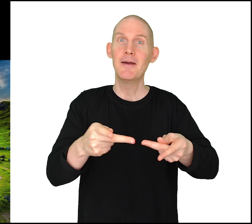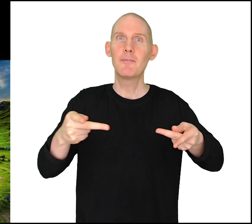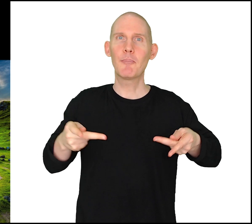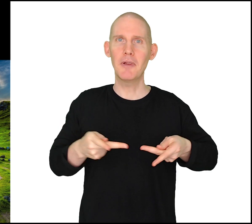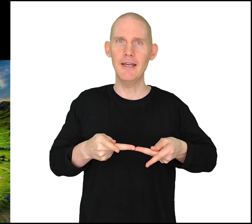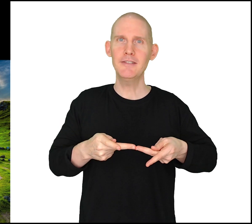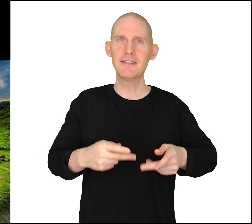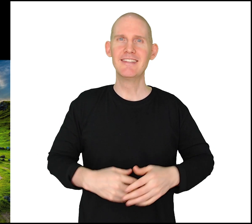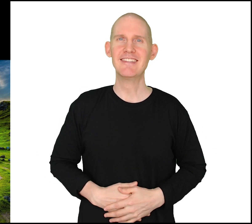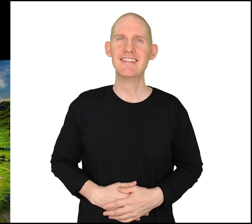Place.